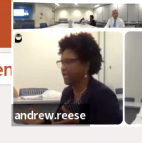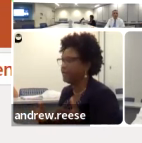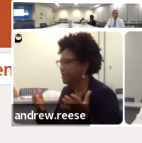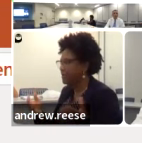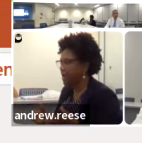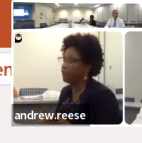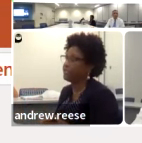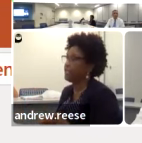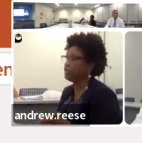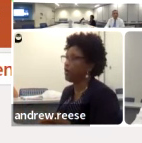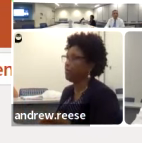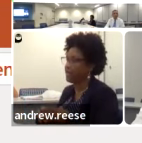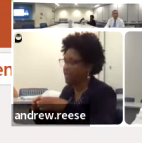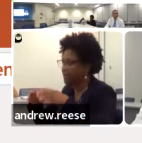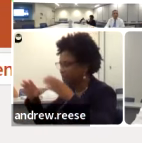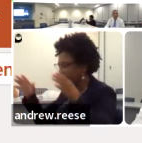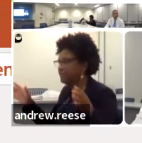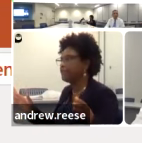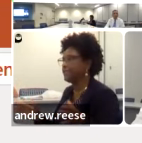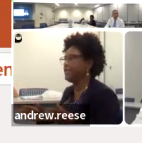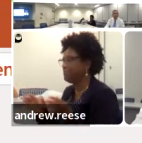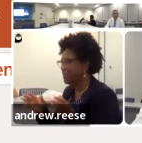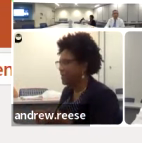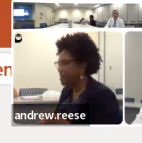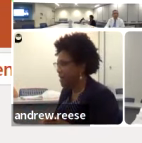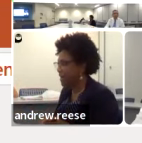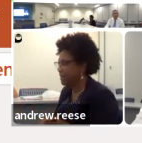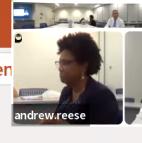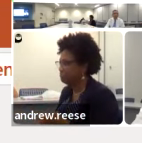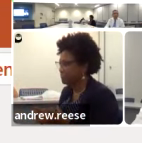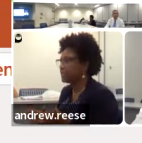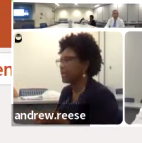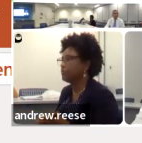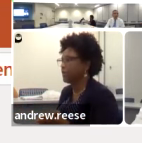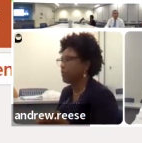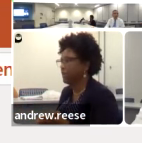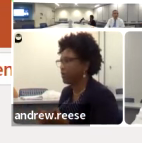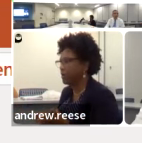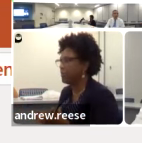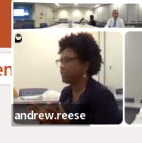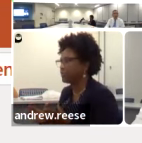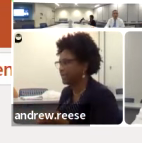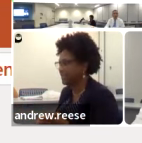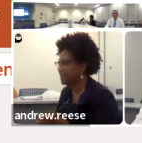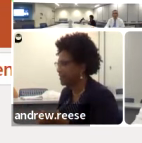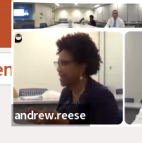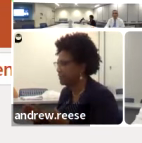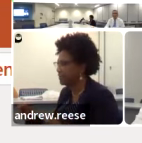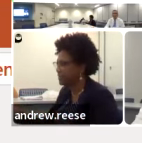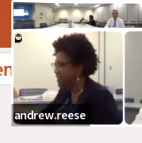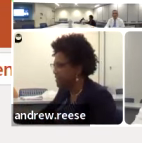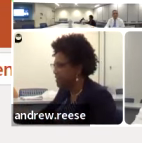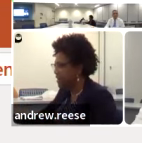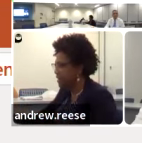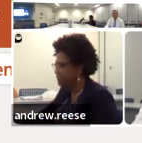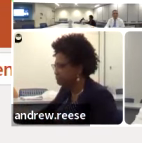to obtain and retain a job, and then have the team tackle the problem or come up with strategies on how